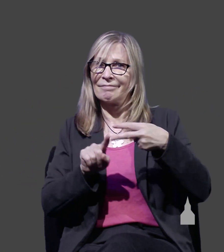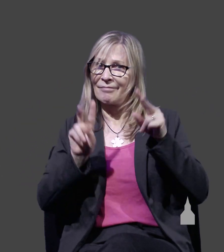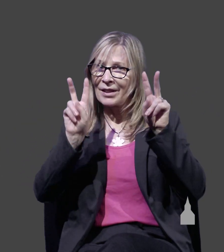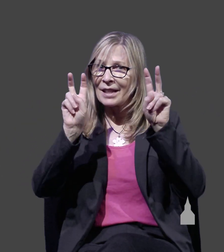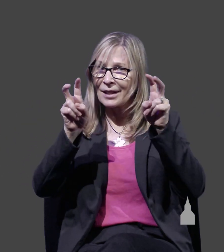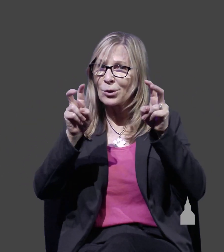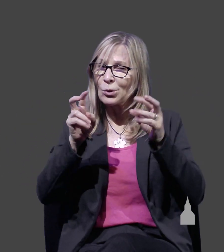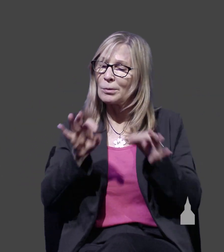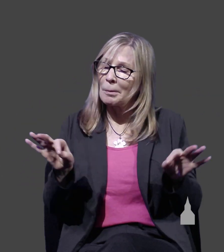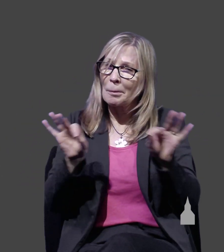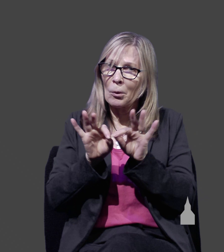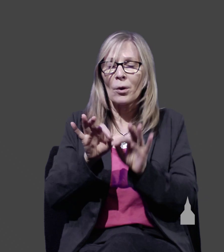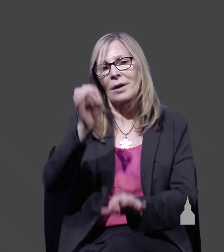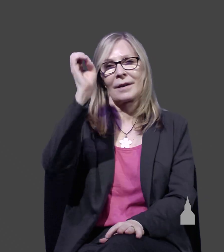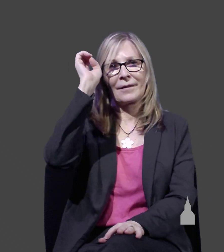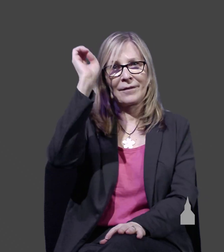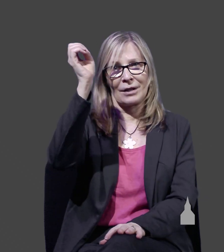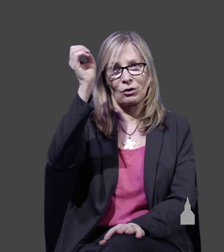of evangelism.